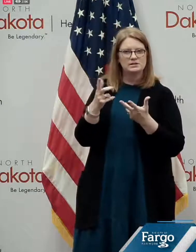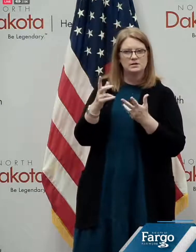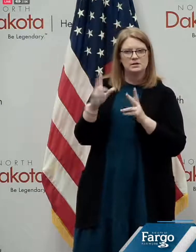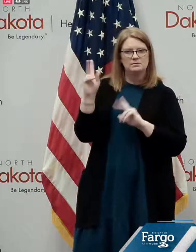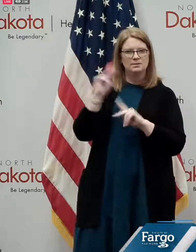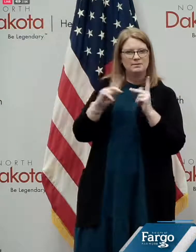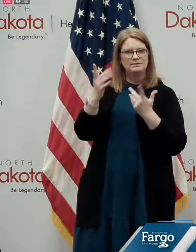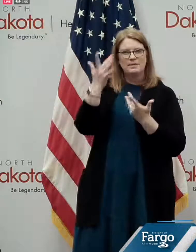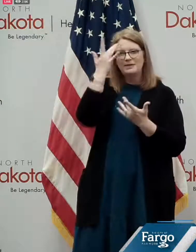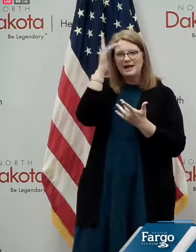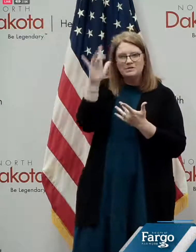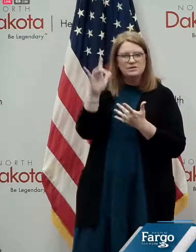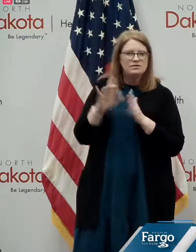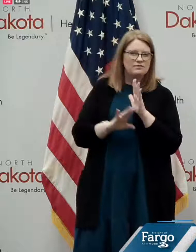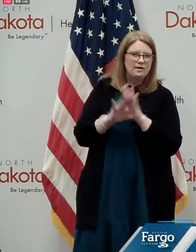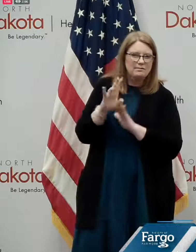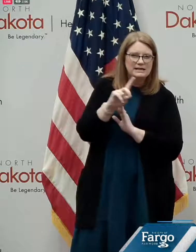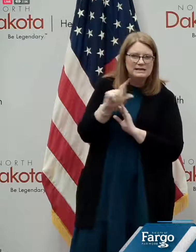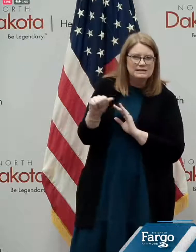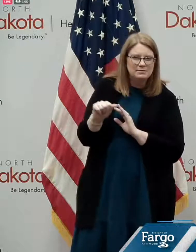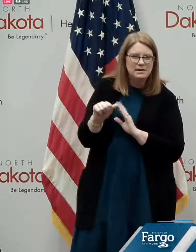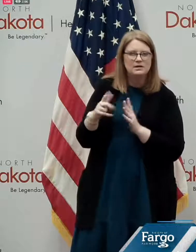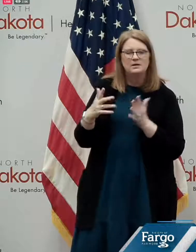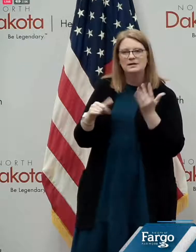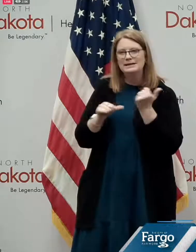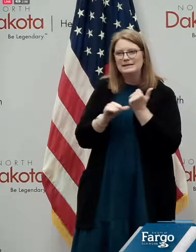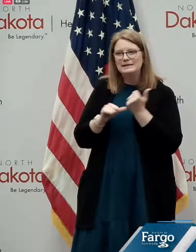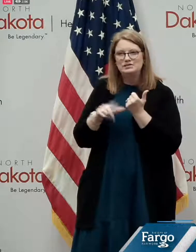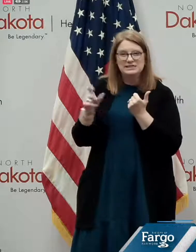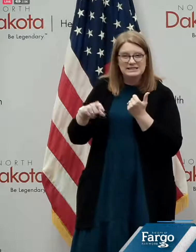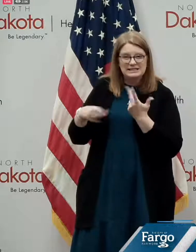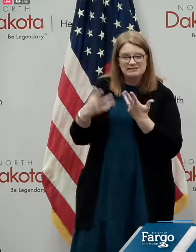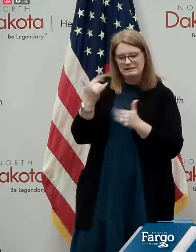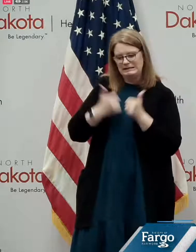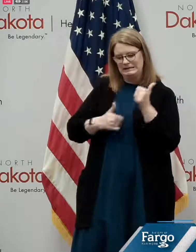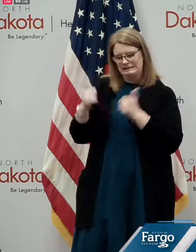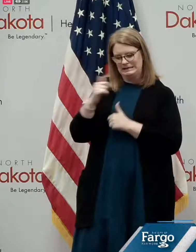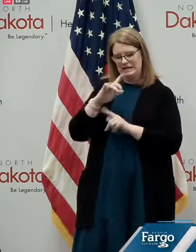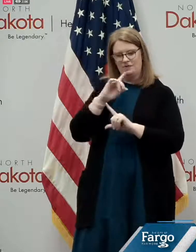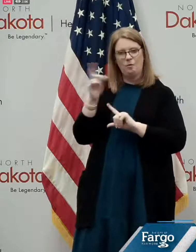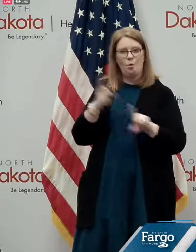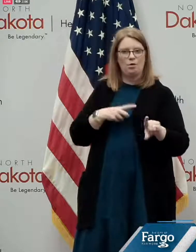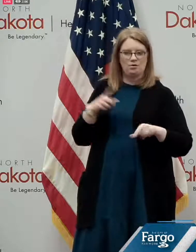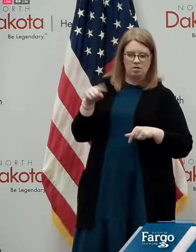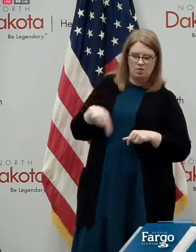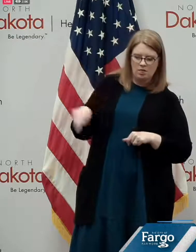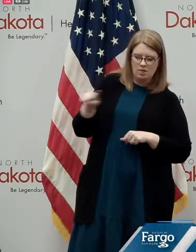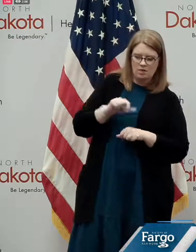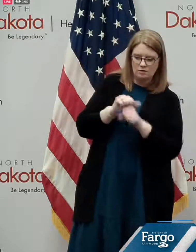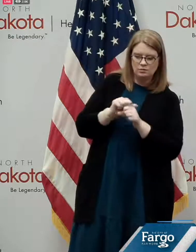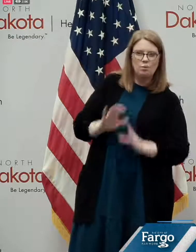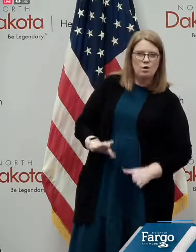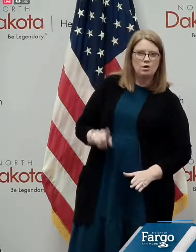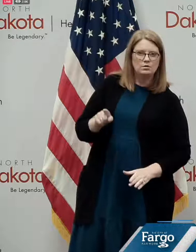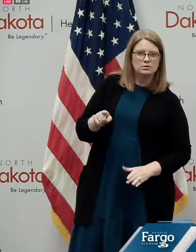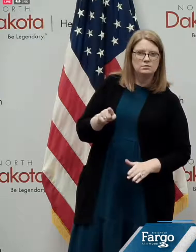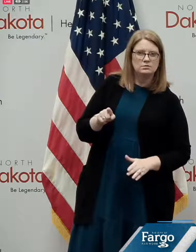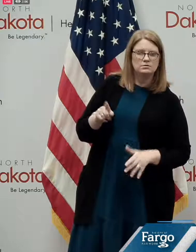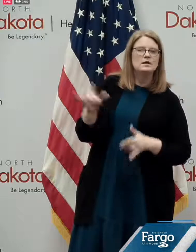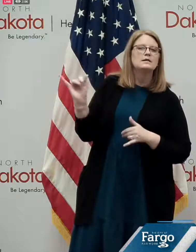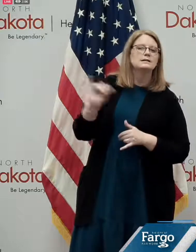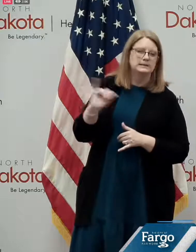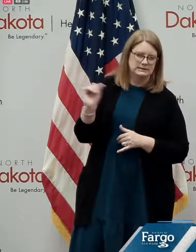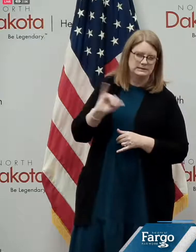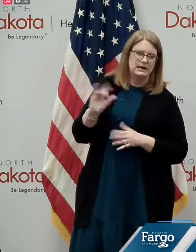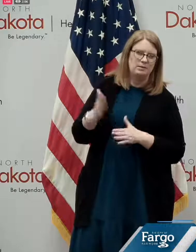intellectual or development disabilities who made additional assistance. This executive order brings those workers, gives them the same